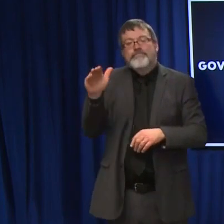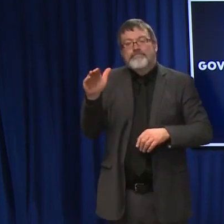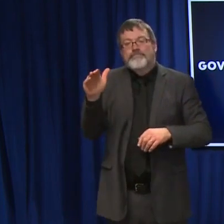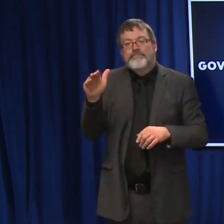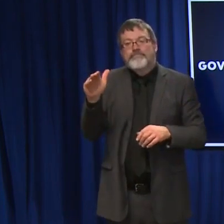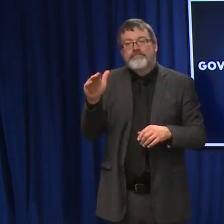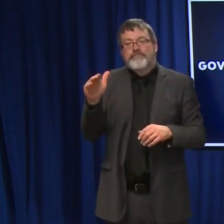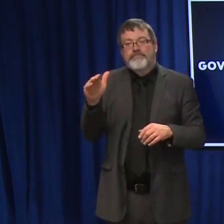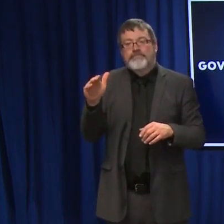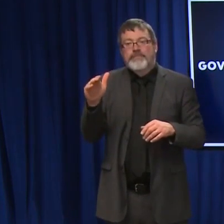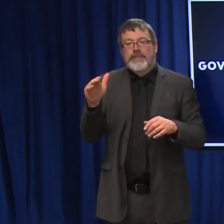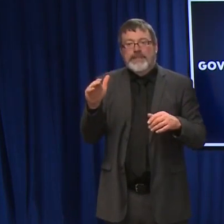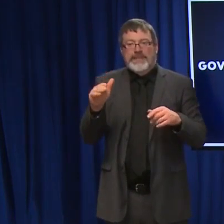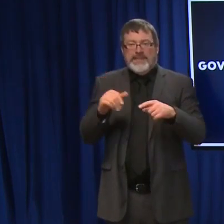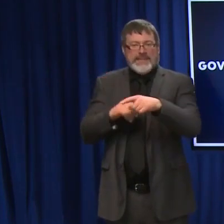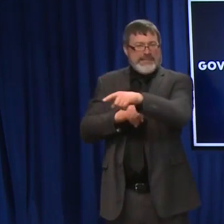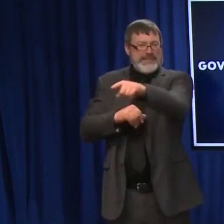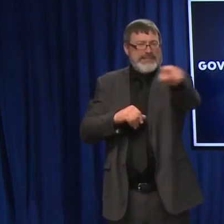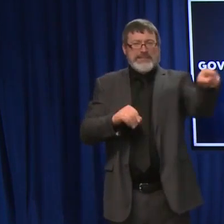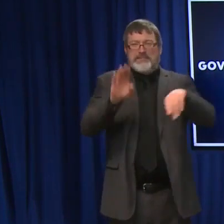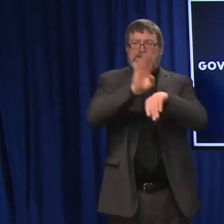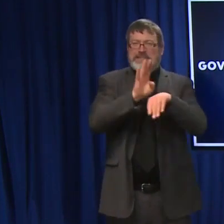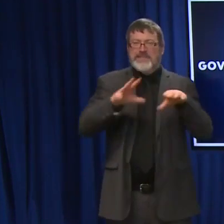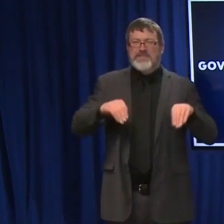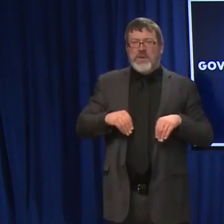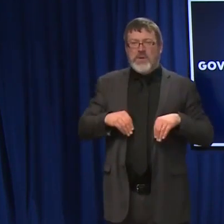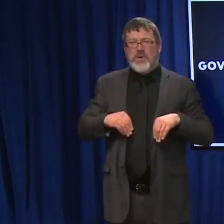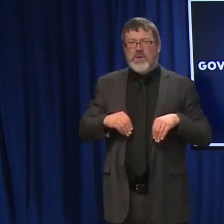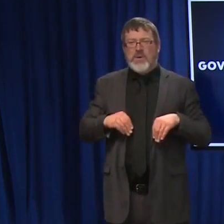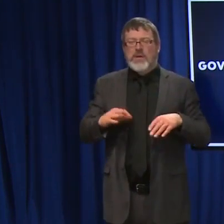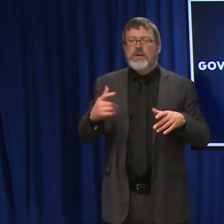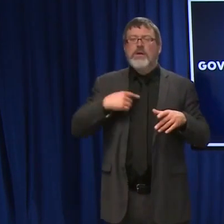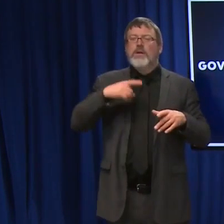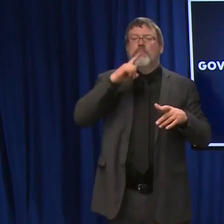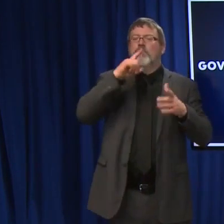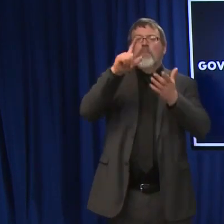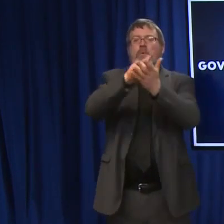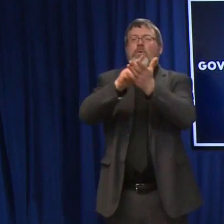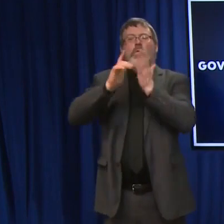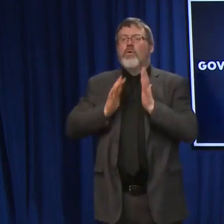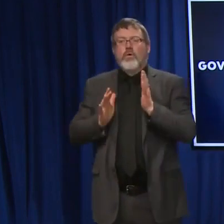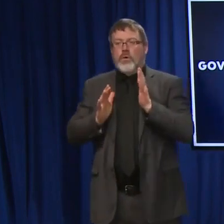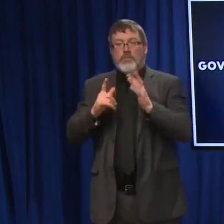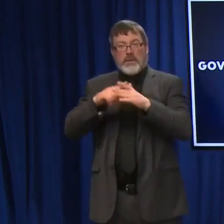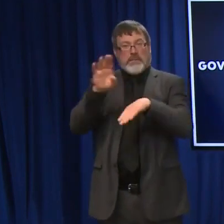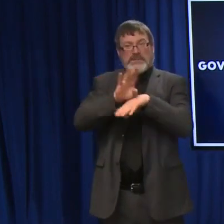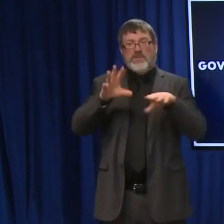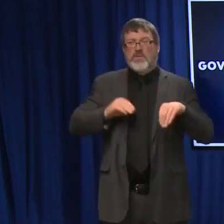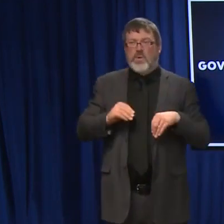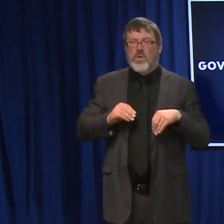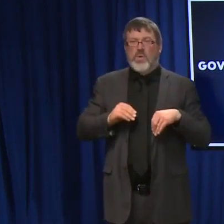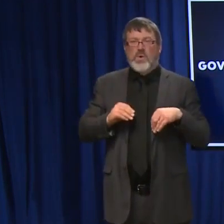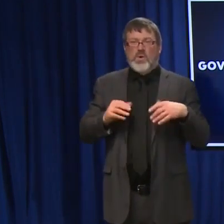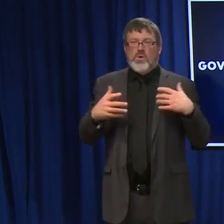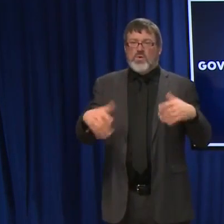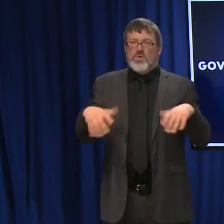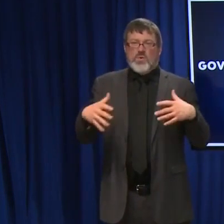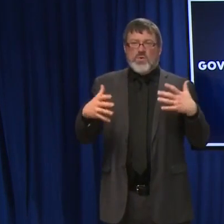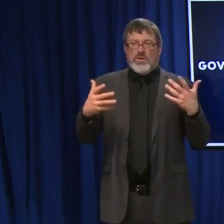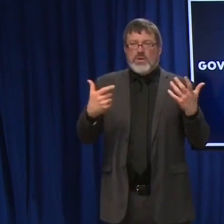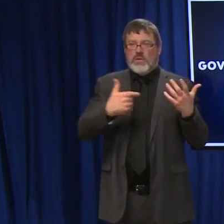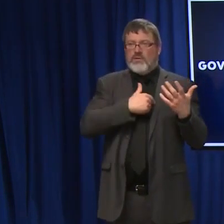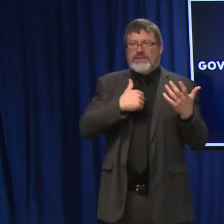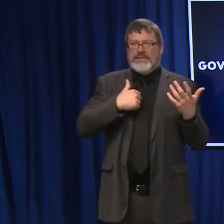out there. I'm not advising one thing or the other. I'm not a lawyer. I'm not going to get in that game. But I can tell you a lot of businesses have said, look, we're not getting rid of anybody.